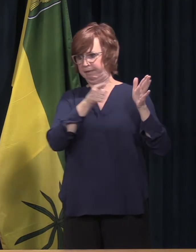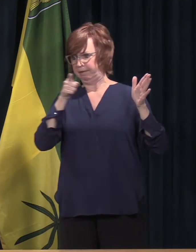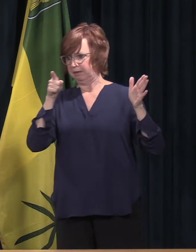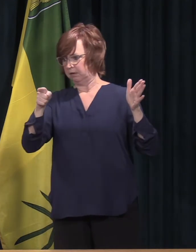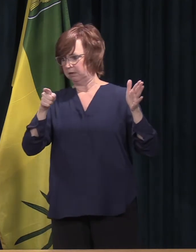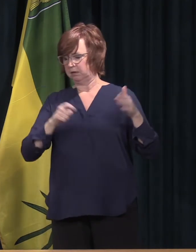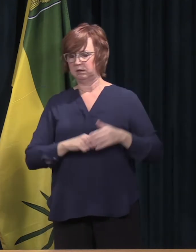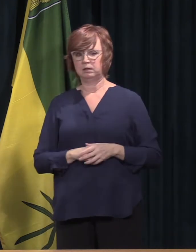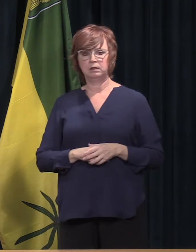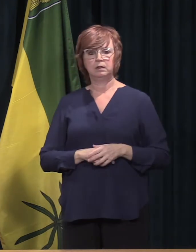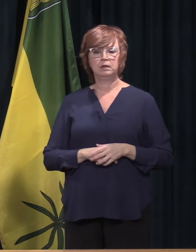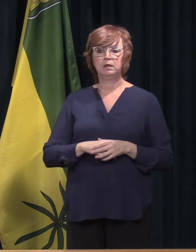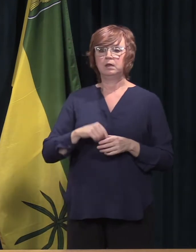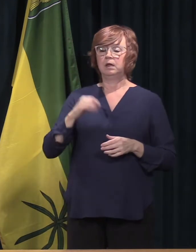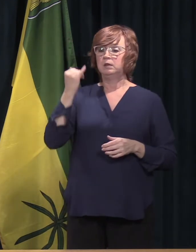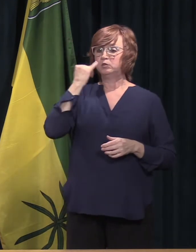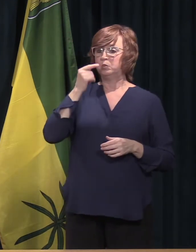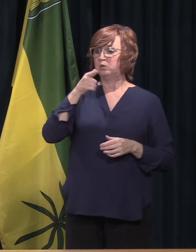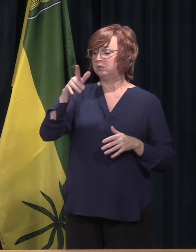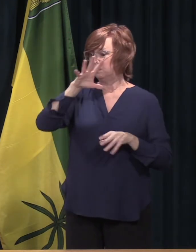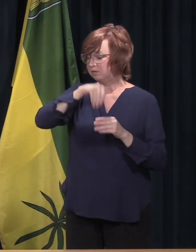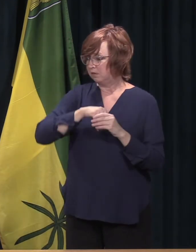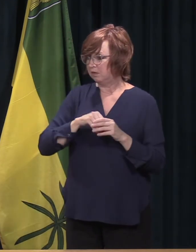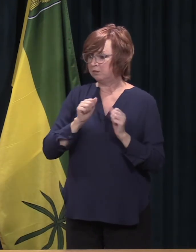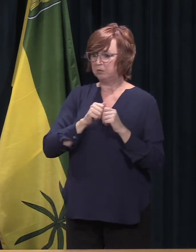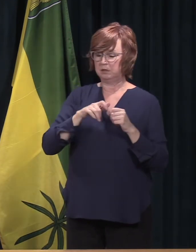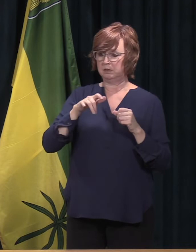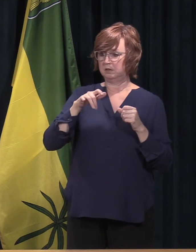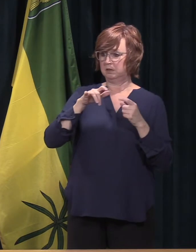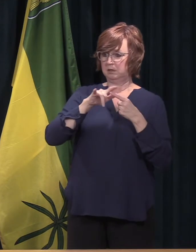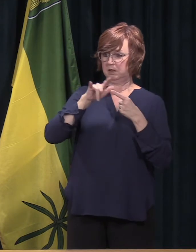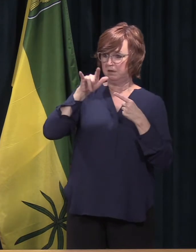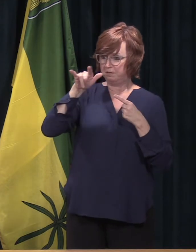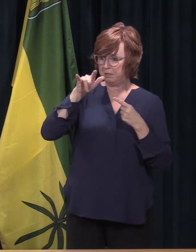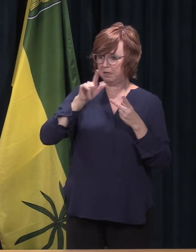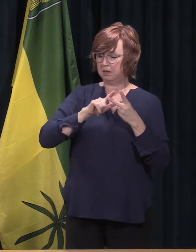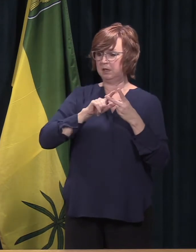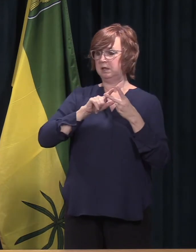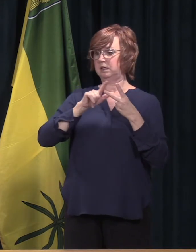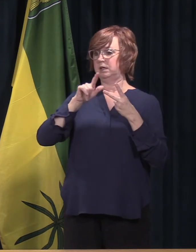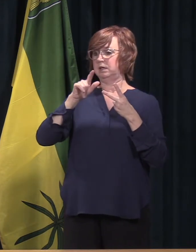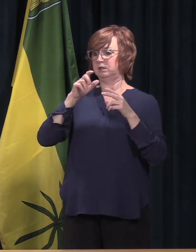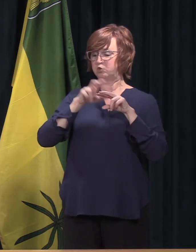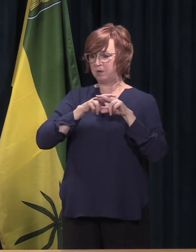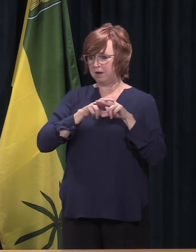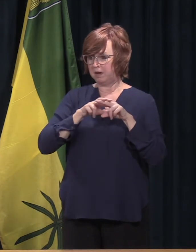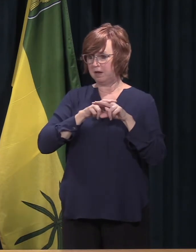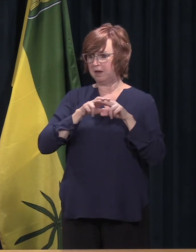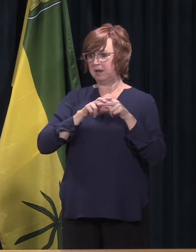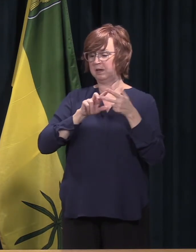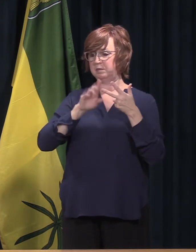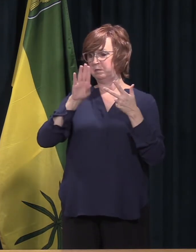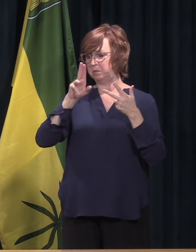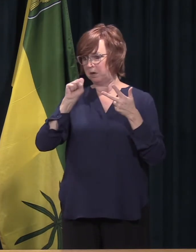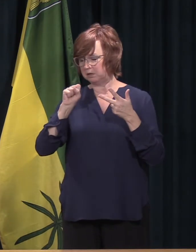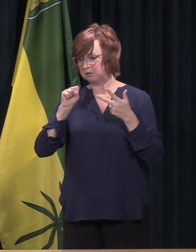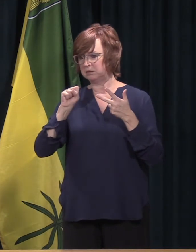consider yourself in a crowd and be especially self-aware that is actually the best message for now.